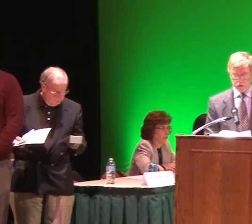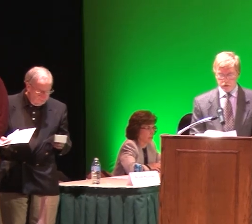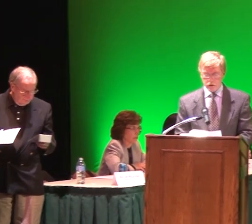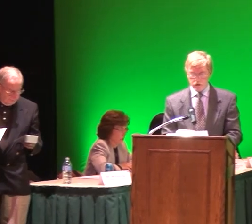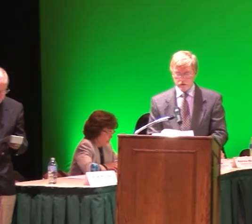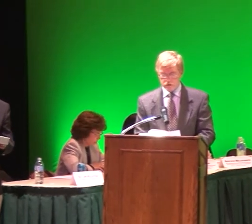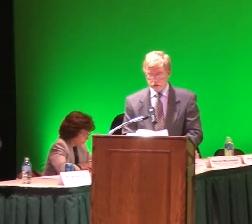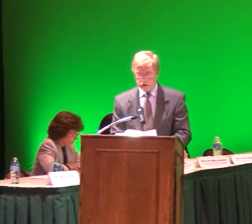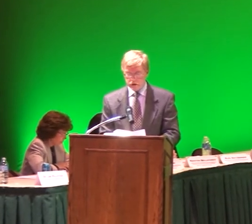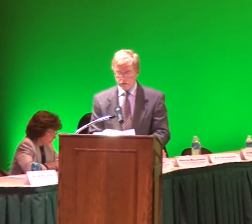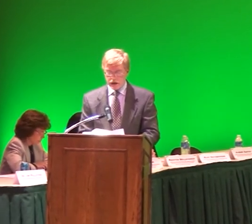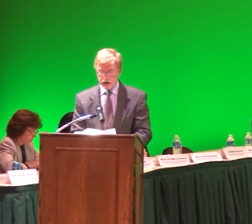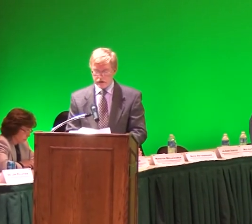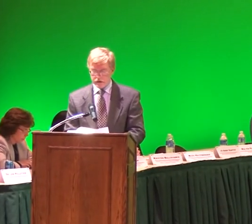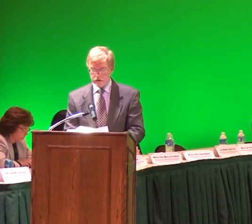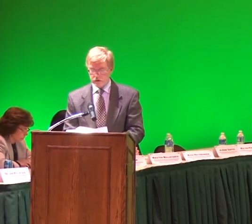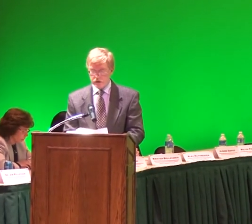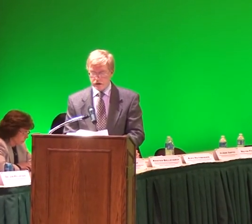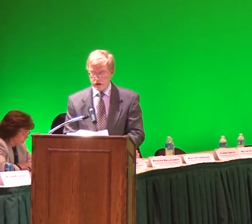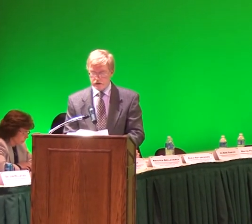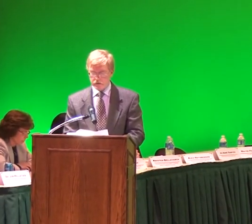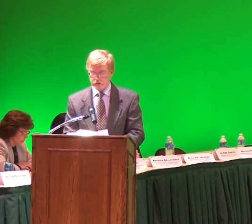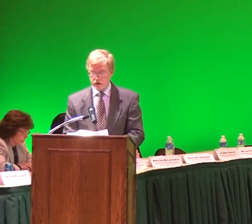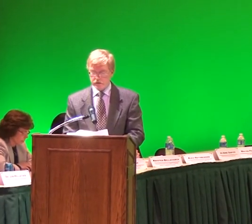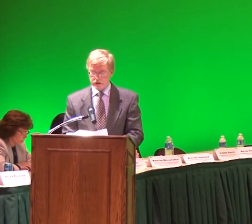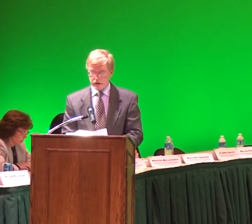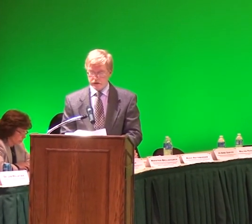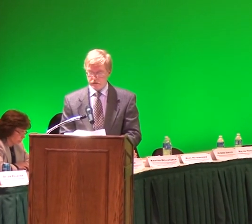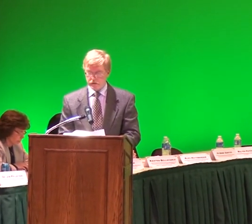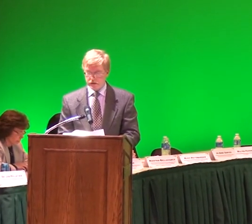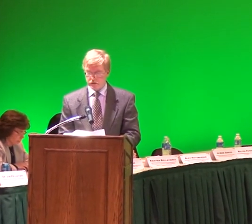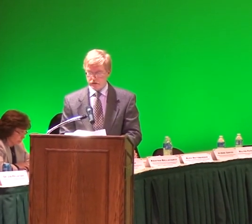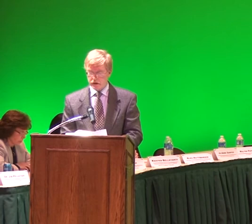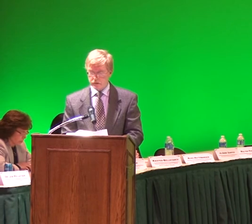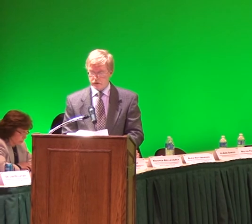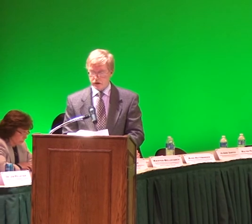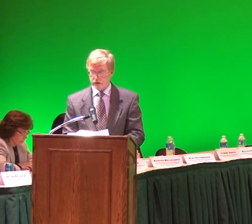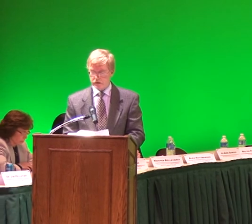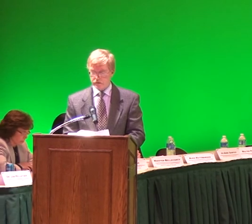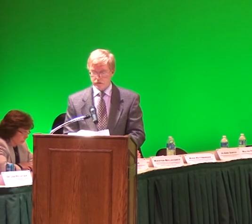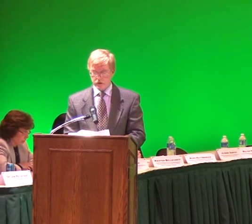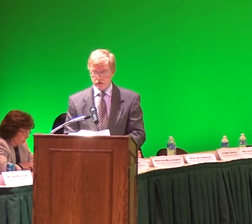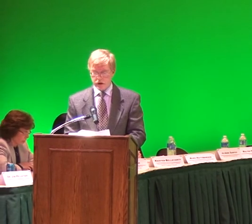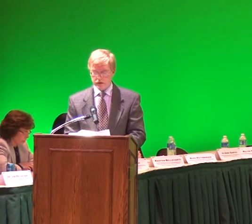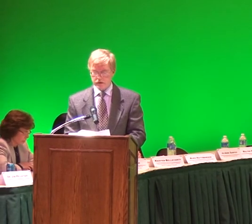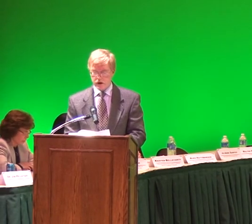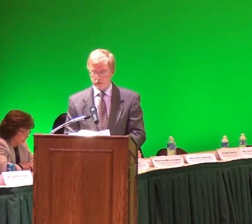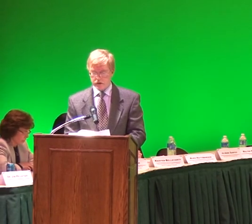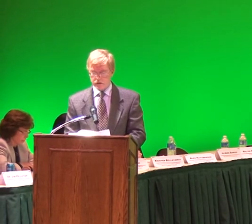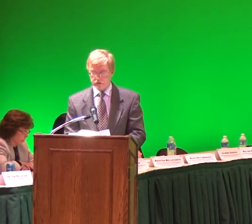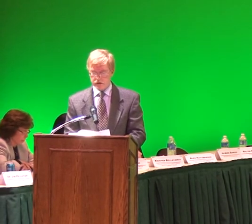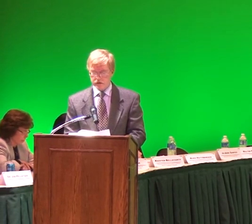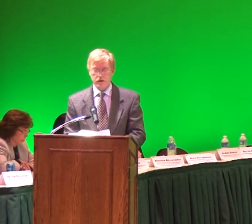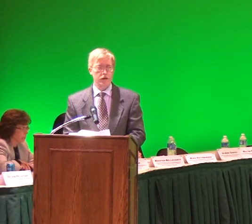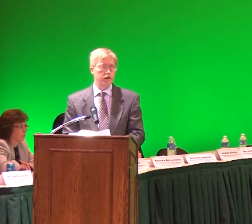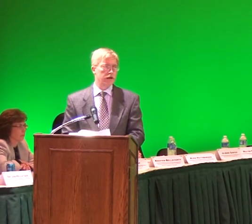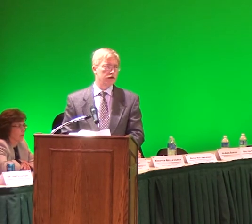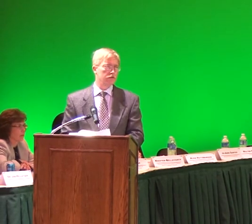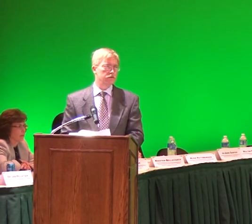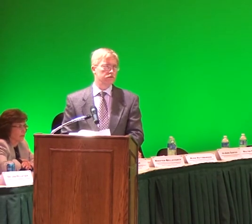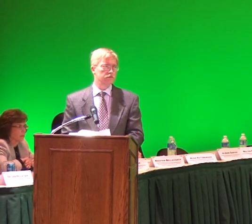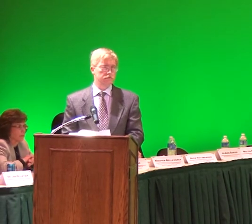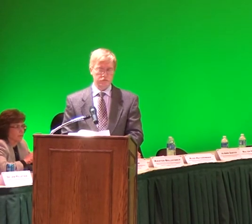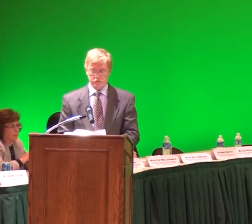And Amy will also win a plaque and a $30 for an outstanding physics-related project from the UMass Dartmouth Physics